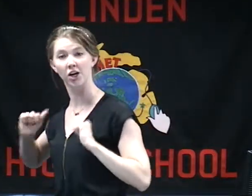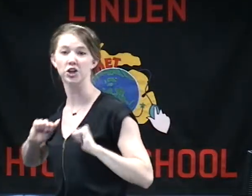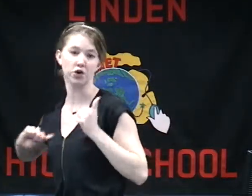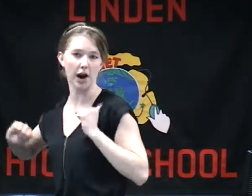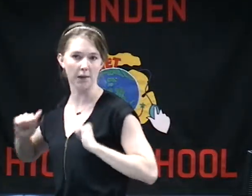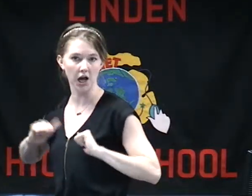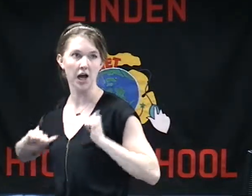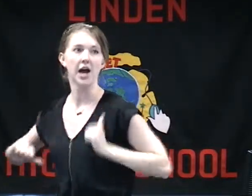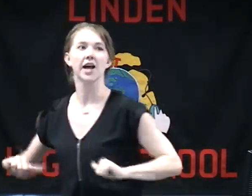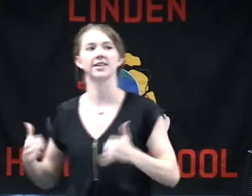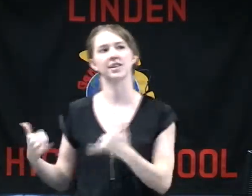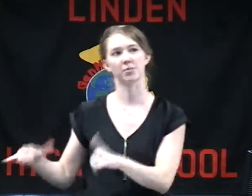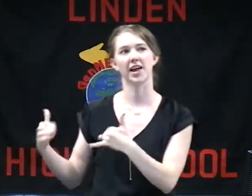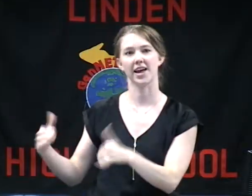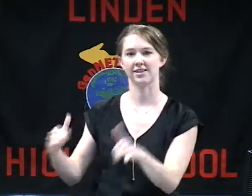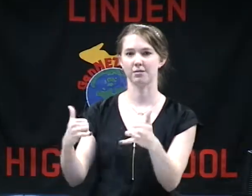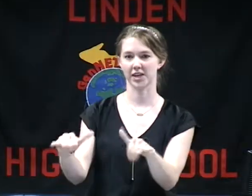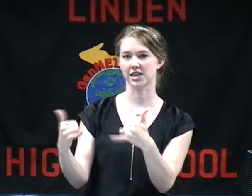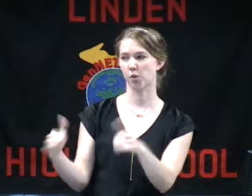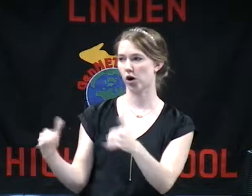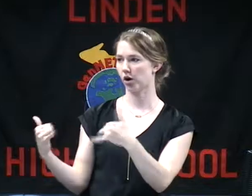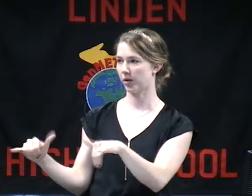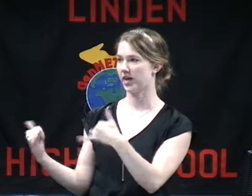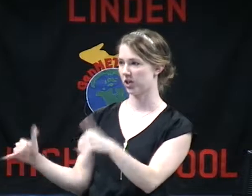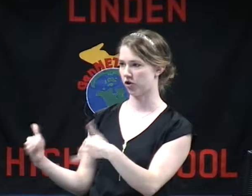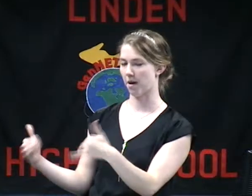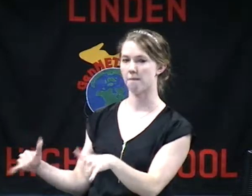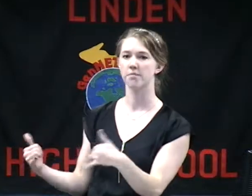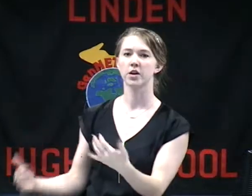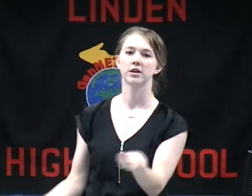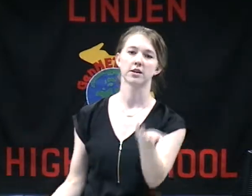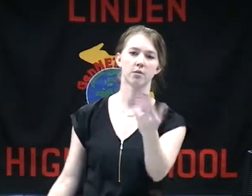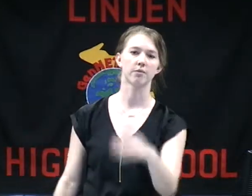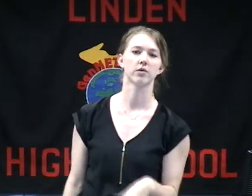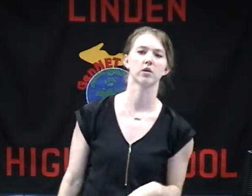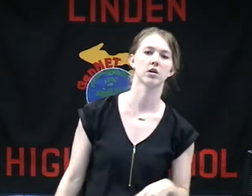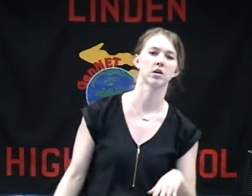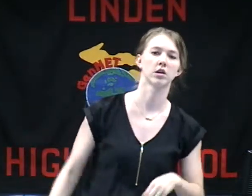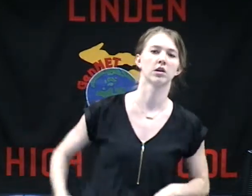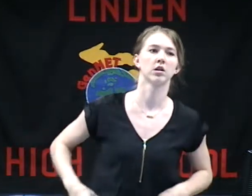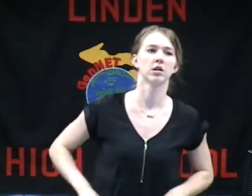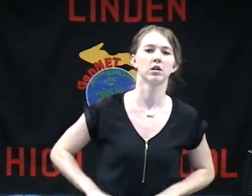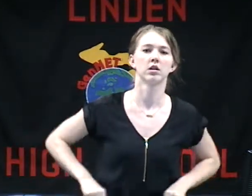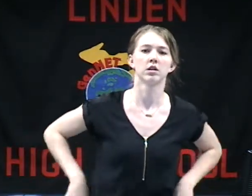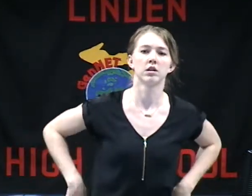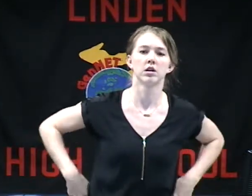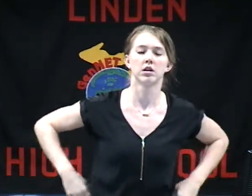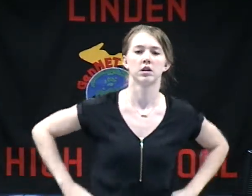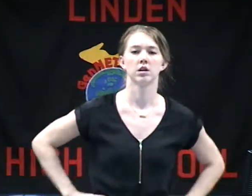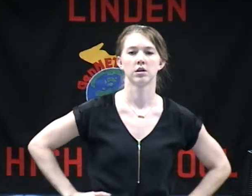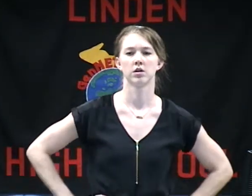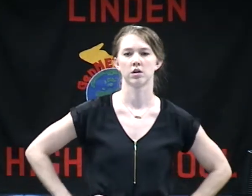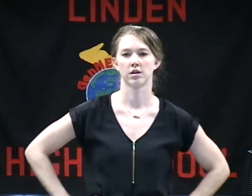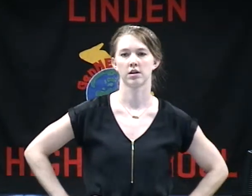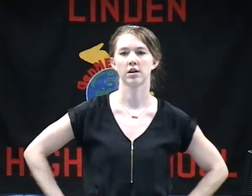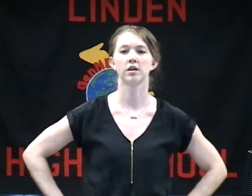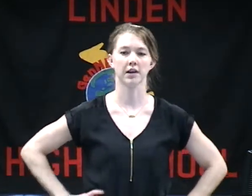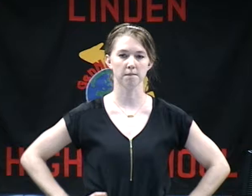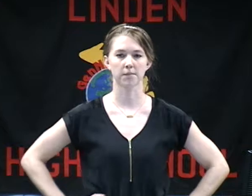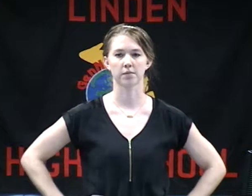and drama, and this is play as in play a sport or play an instrument. So. I was on this website and it's called Savvy Signing. Yep.